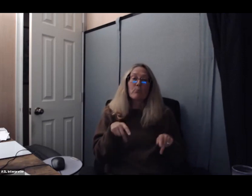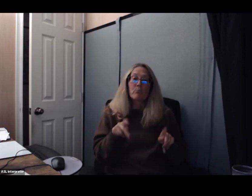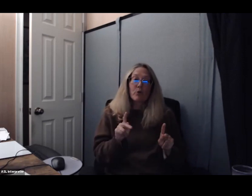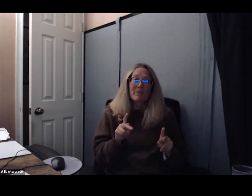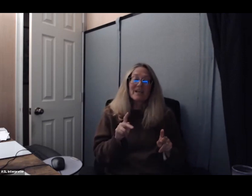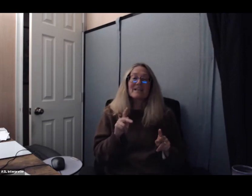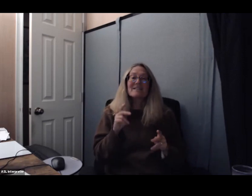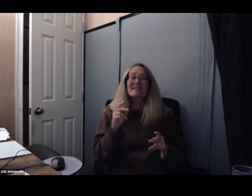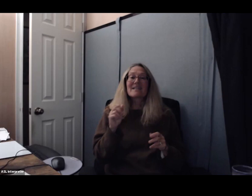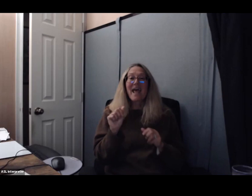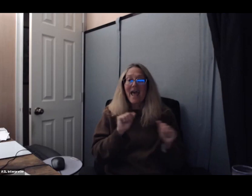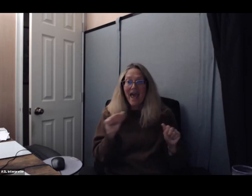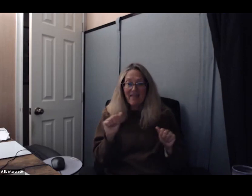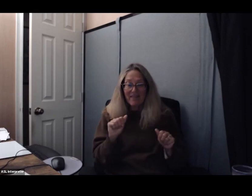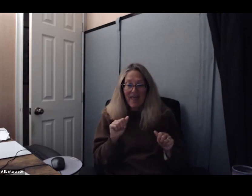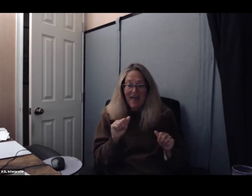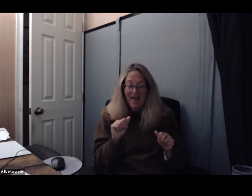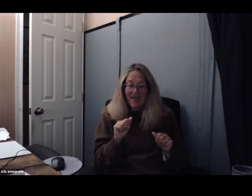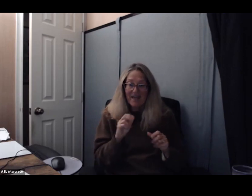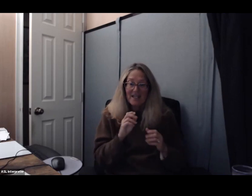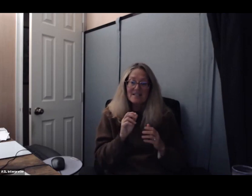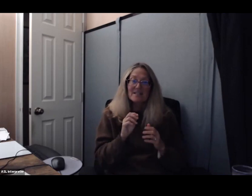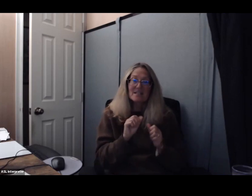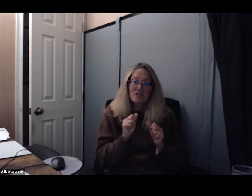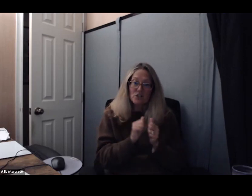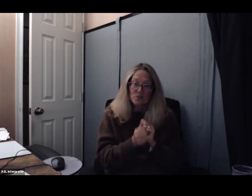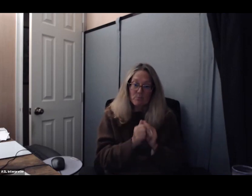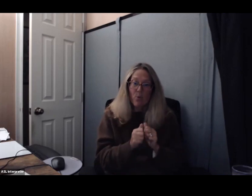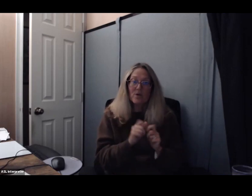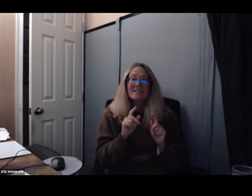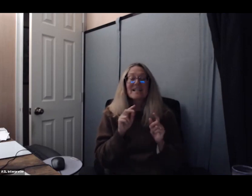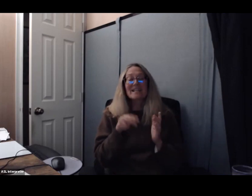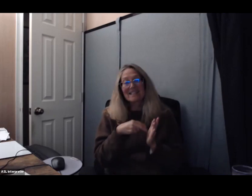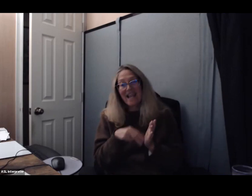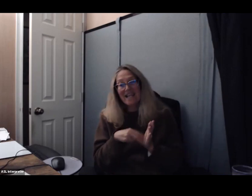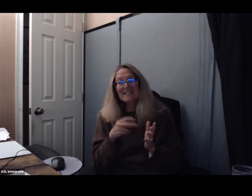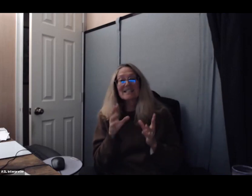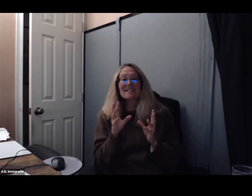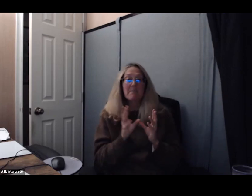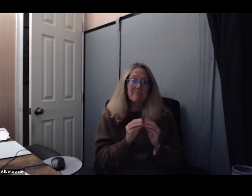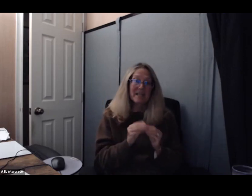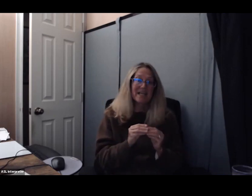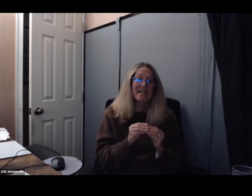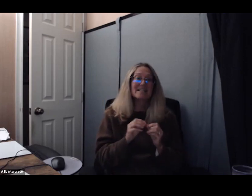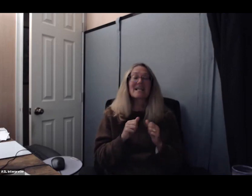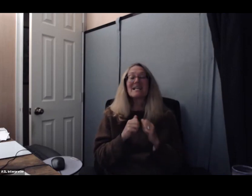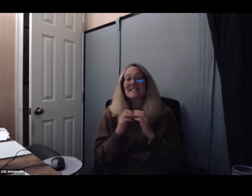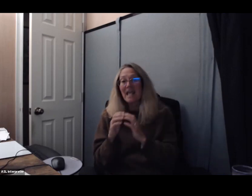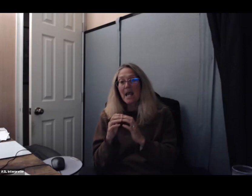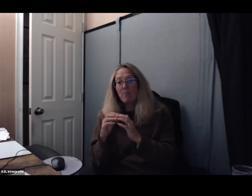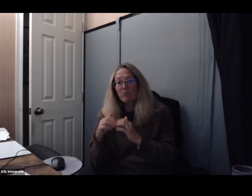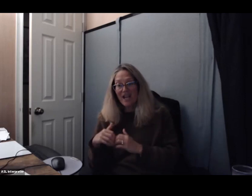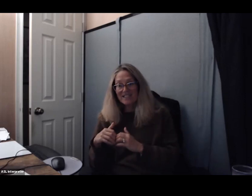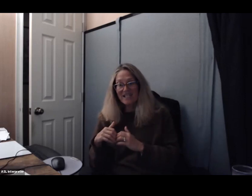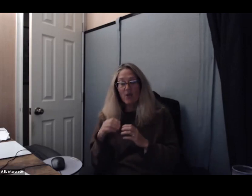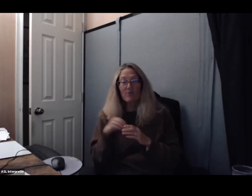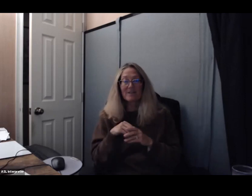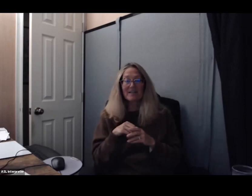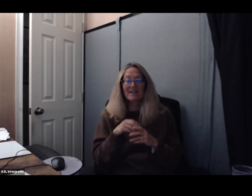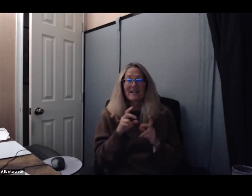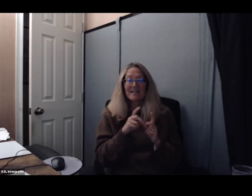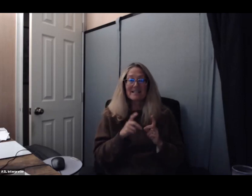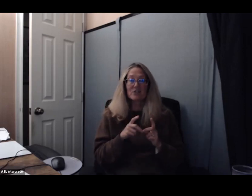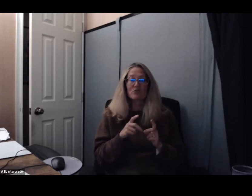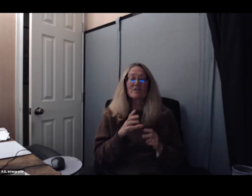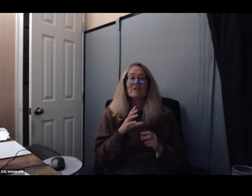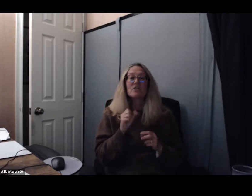athletic sports, theater, plays, testing, dances, meetings, setups and breakdowns, even here in the district office. And we